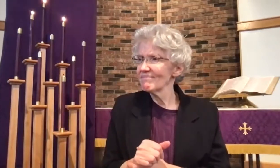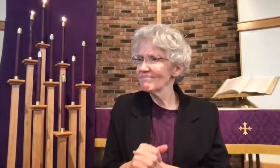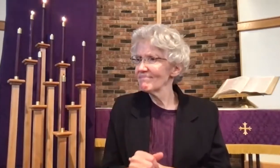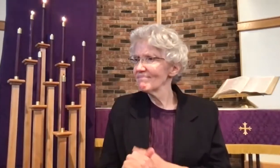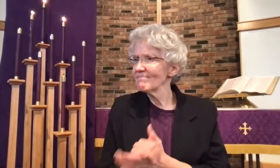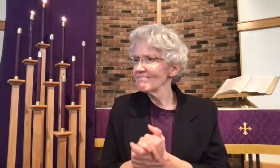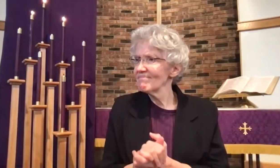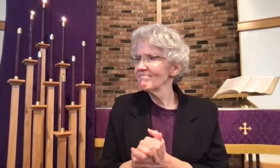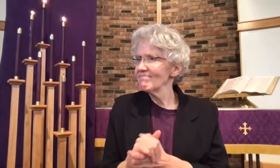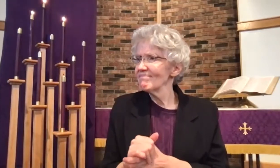done.